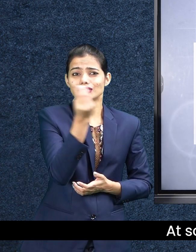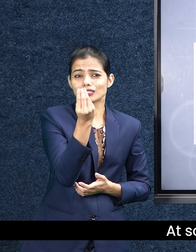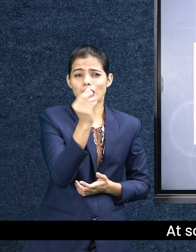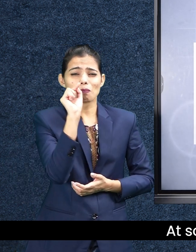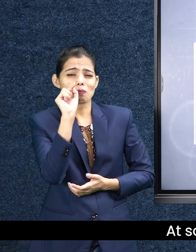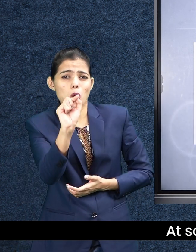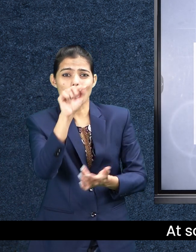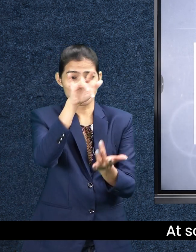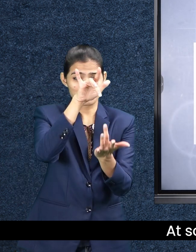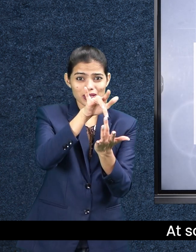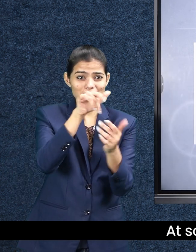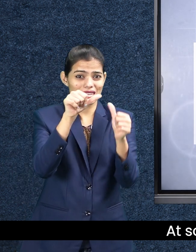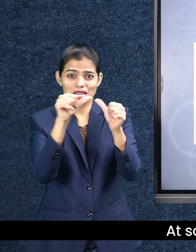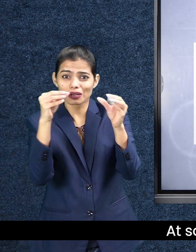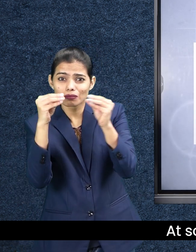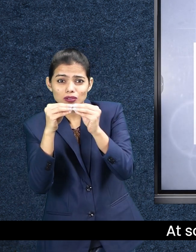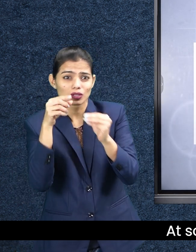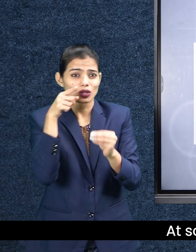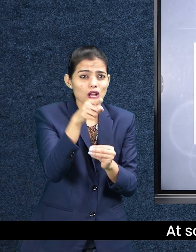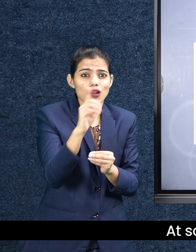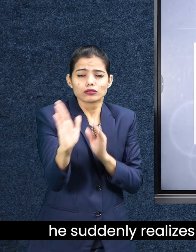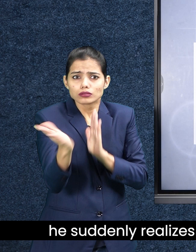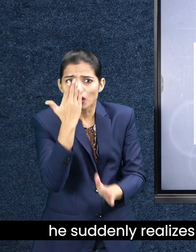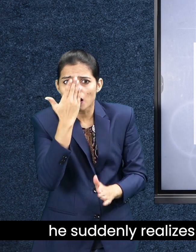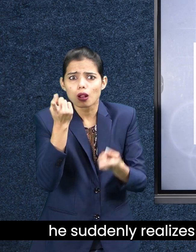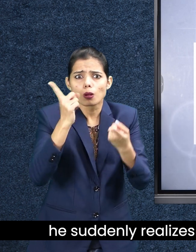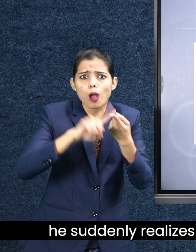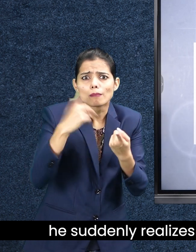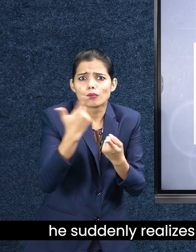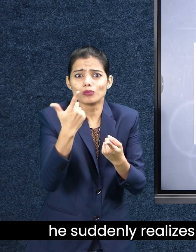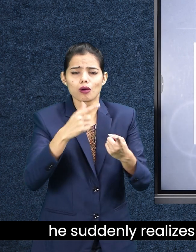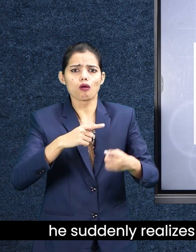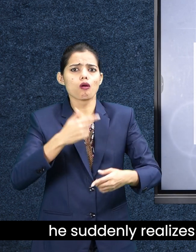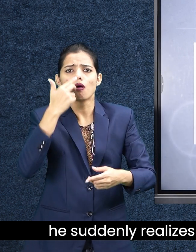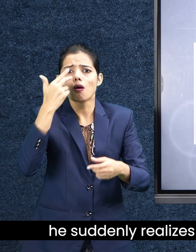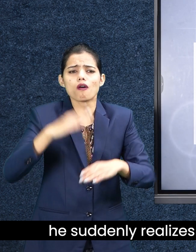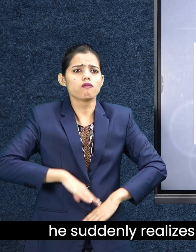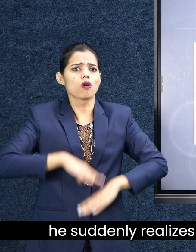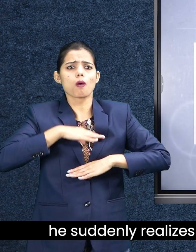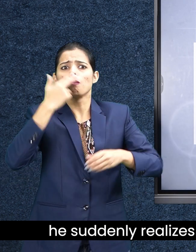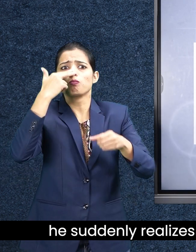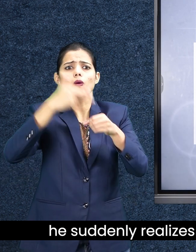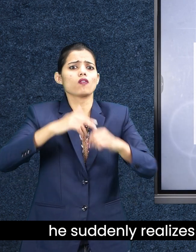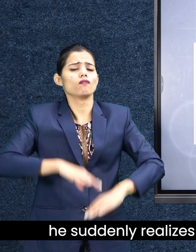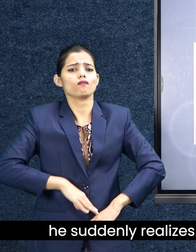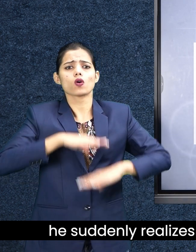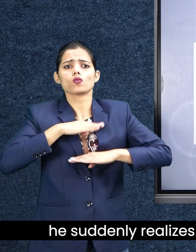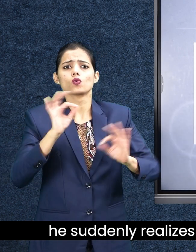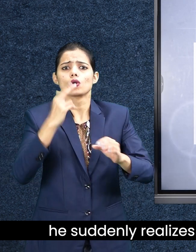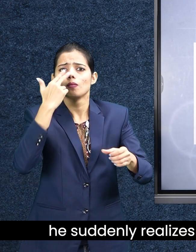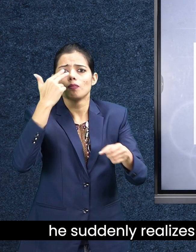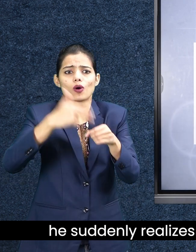At some point in between A and B, he suddenly realizes that there is not enough petrol for the